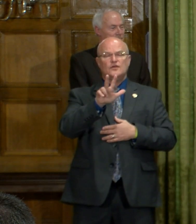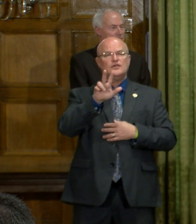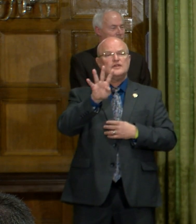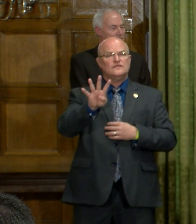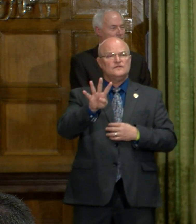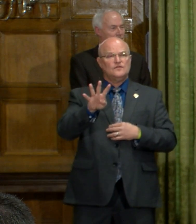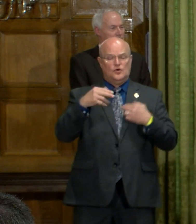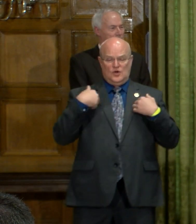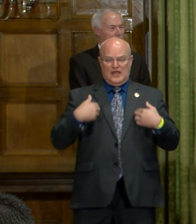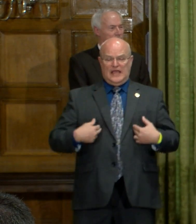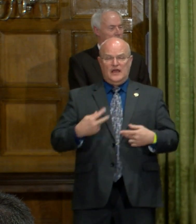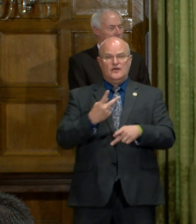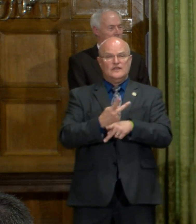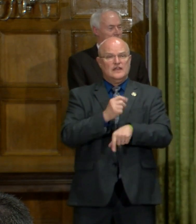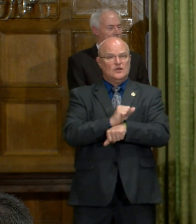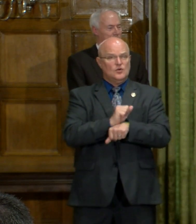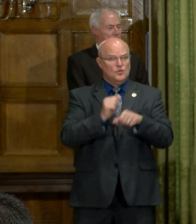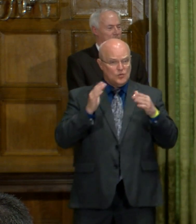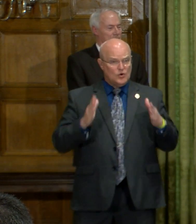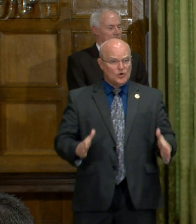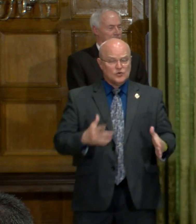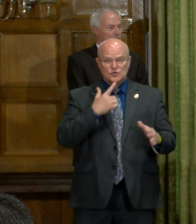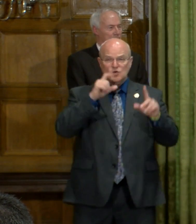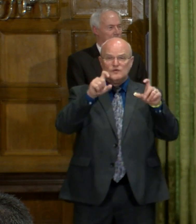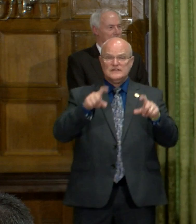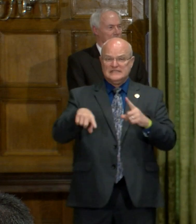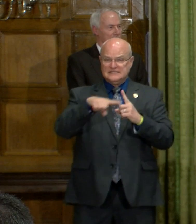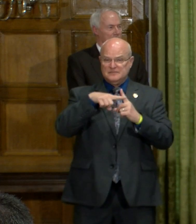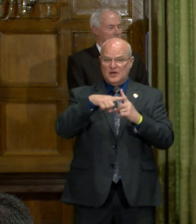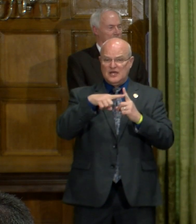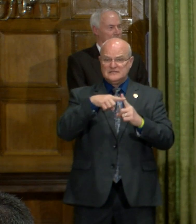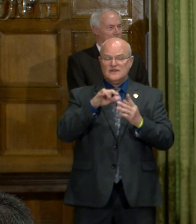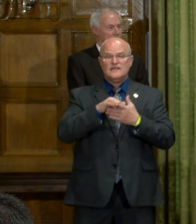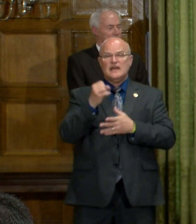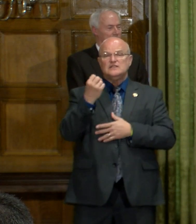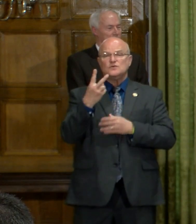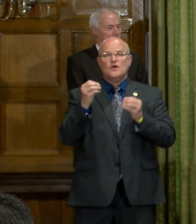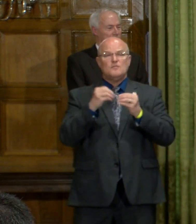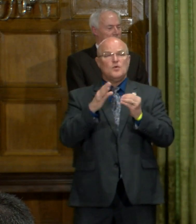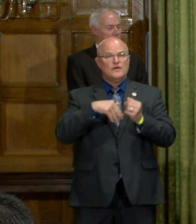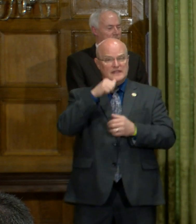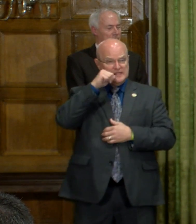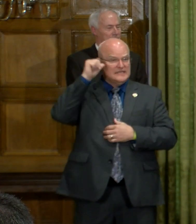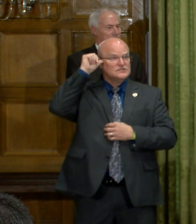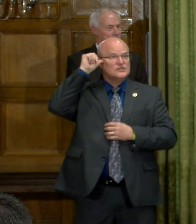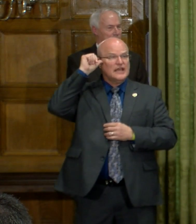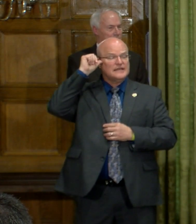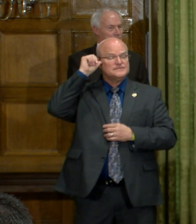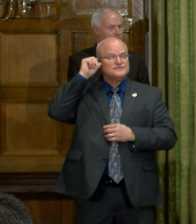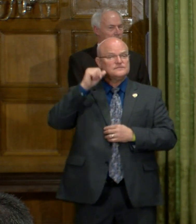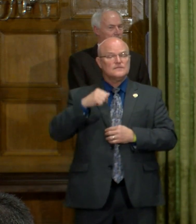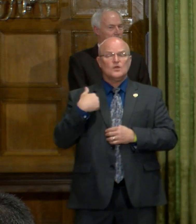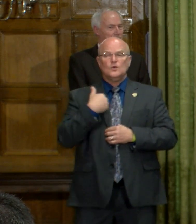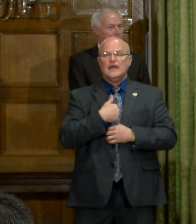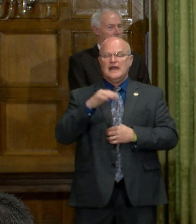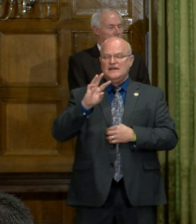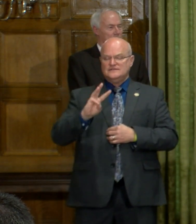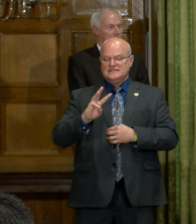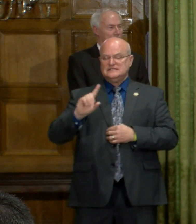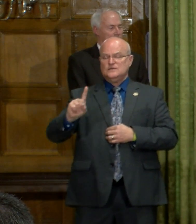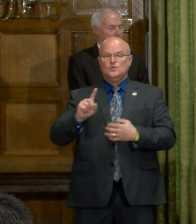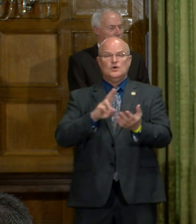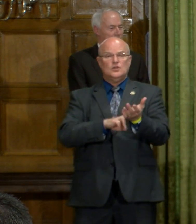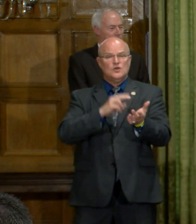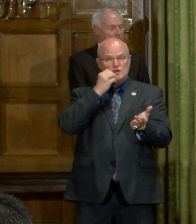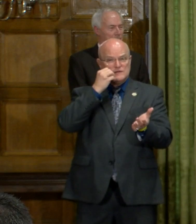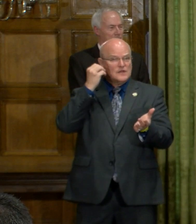134 healthcare workers who have tested positive. That's 12 more than yesterday. We have 61